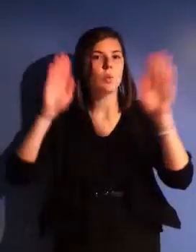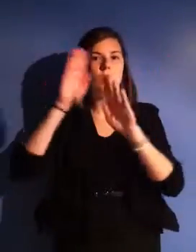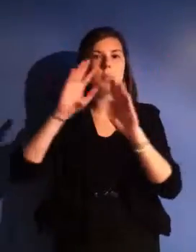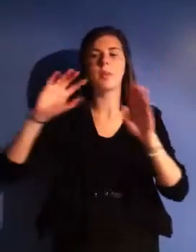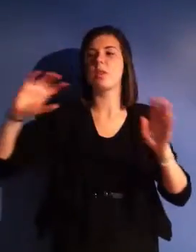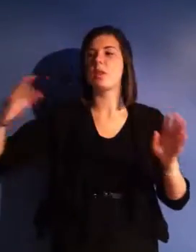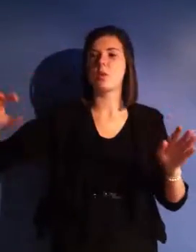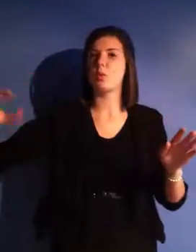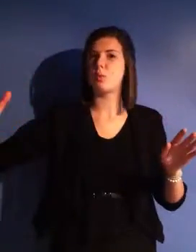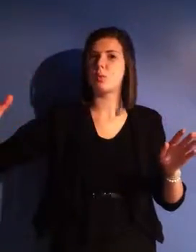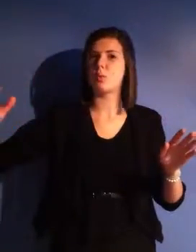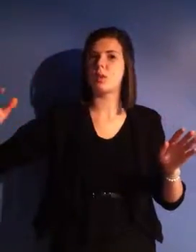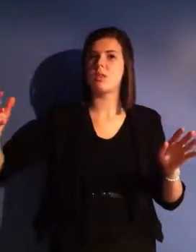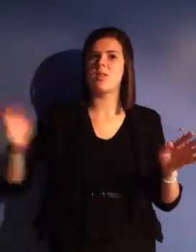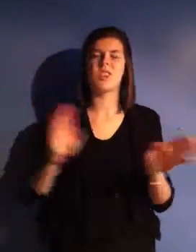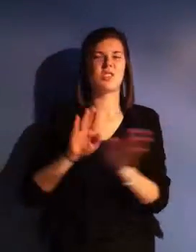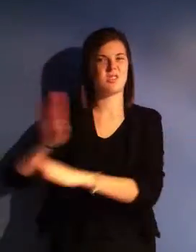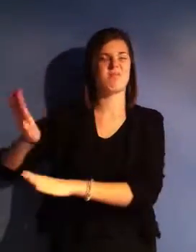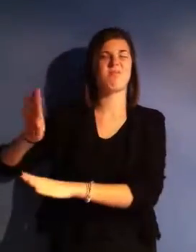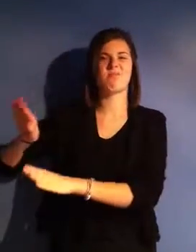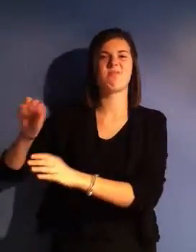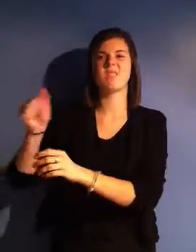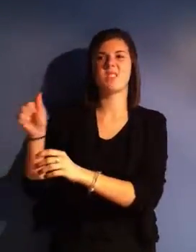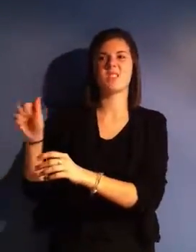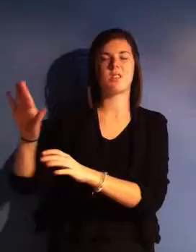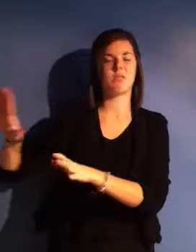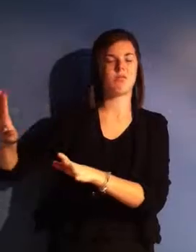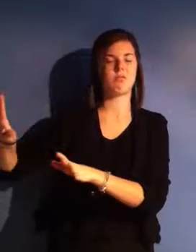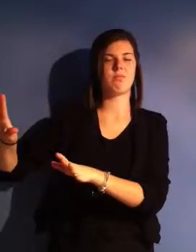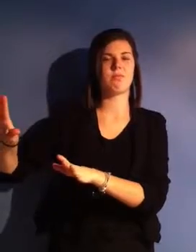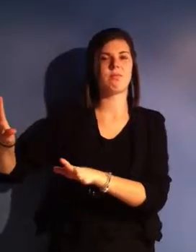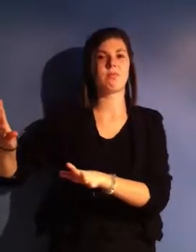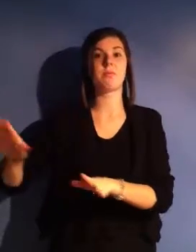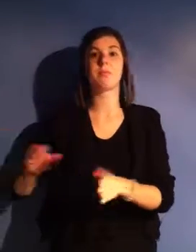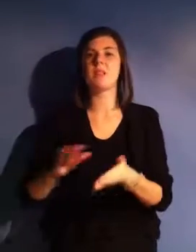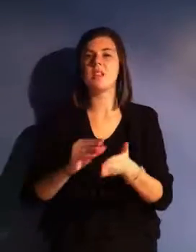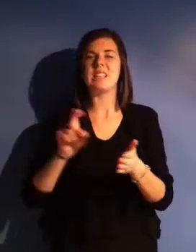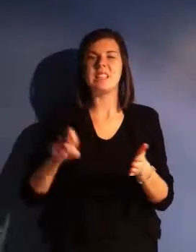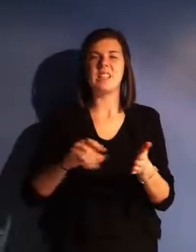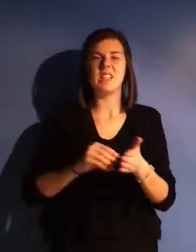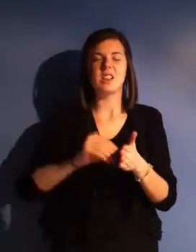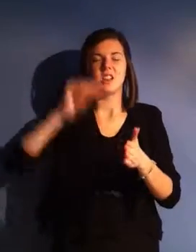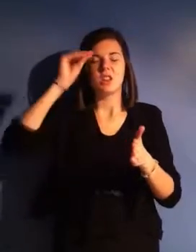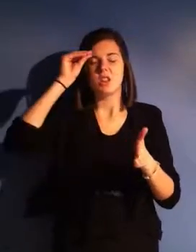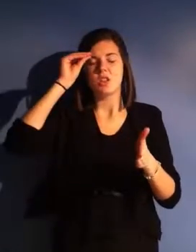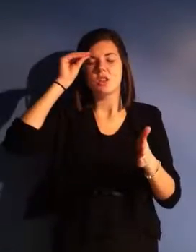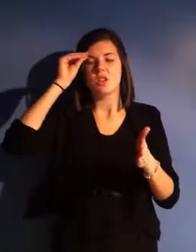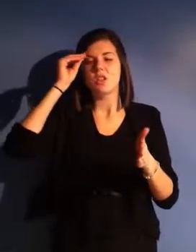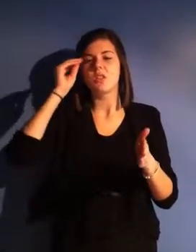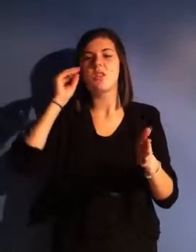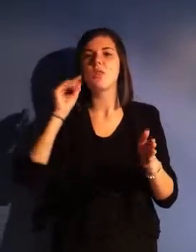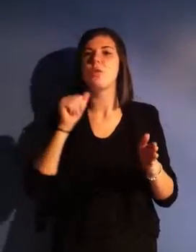turns automatically. But you've got to learn how to get the right amount of pressure on the